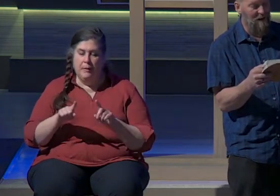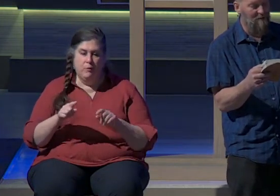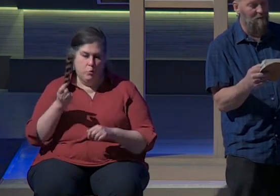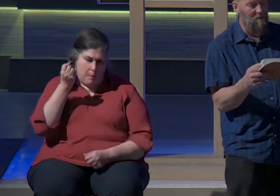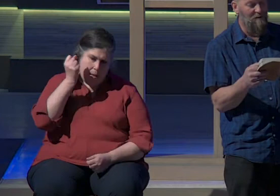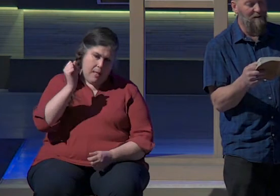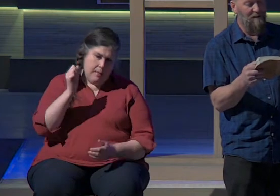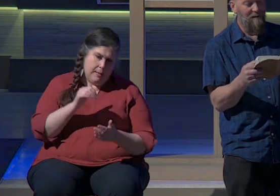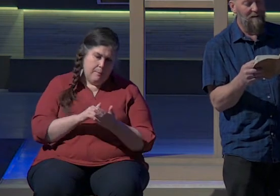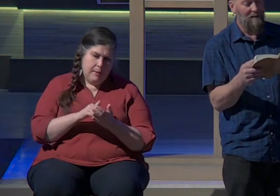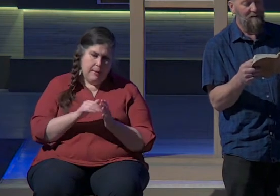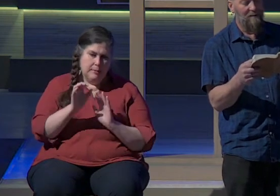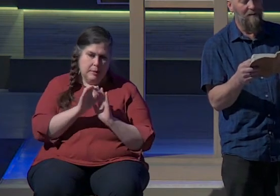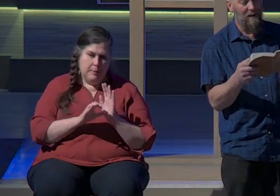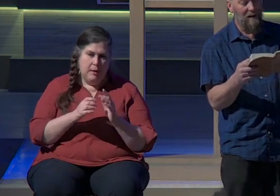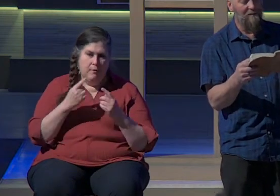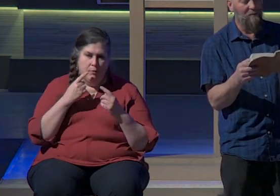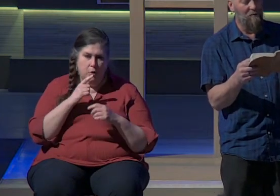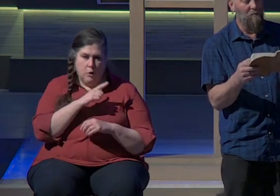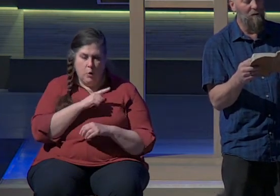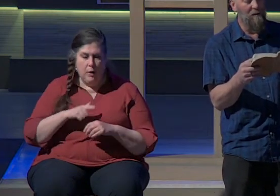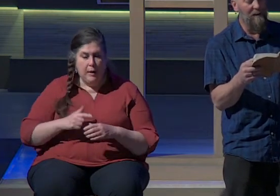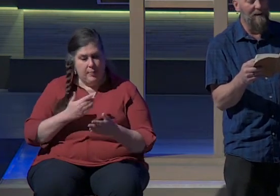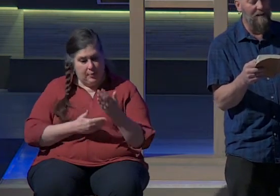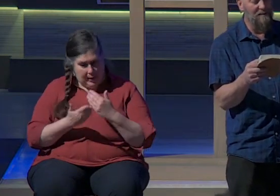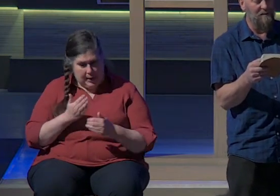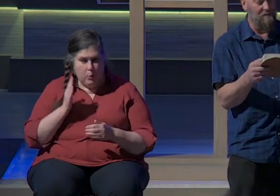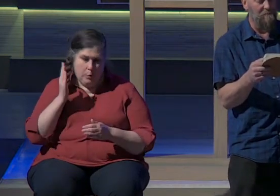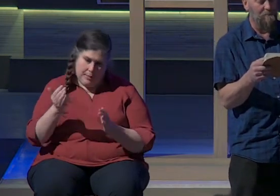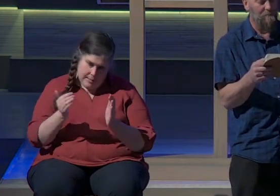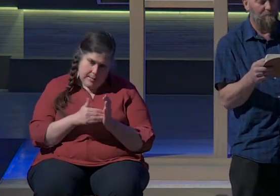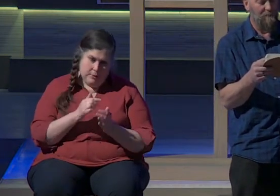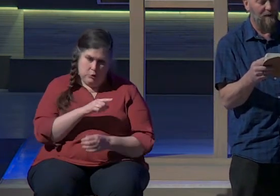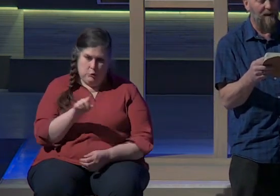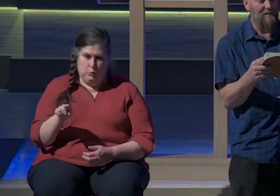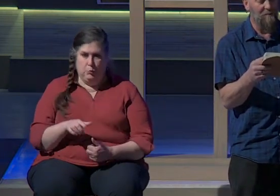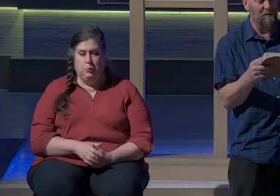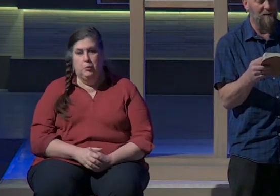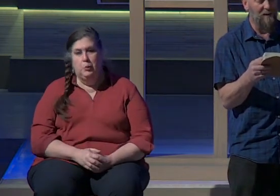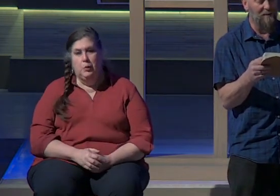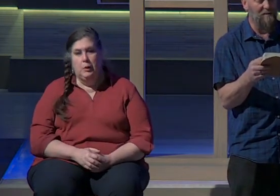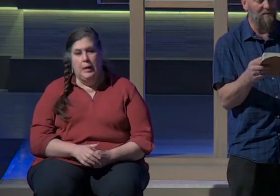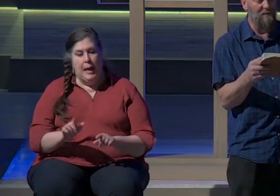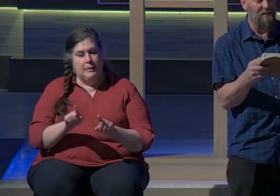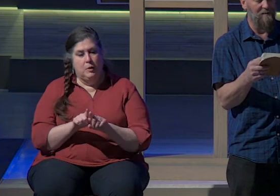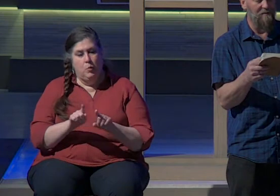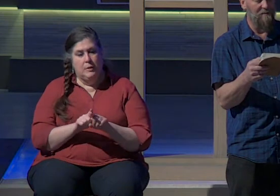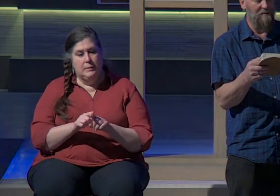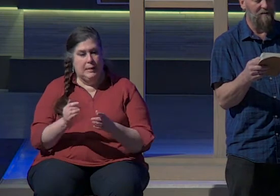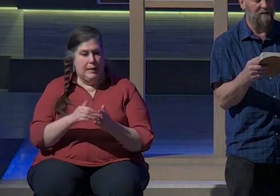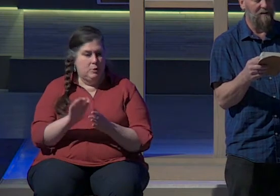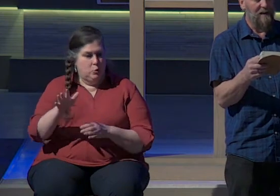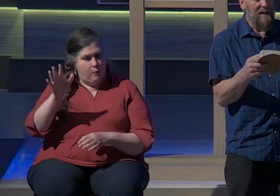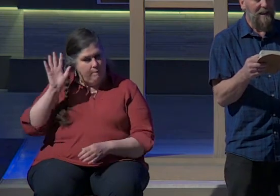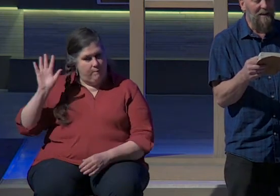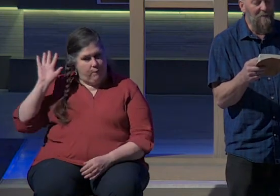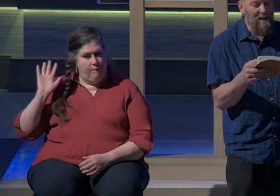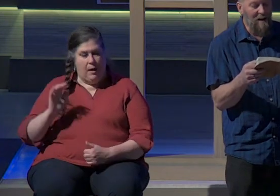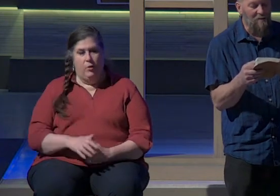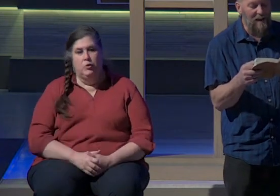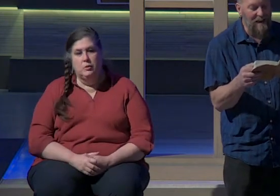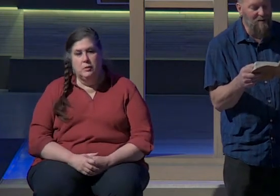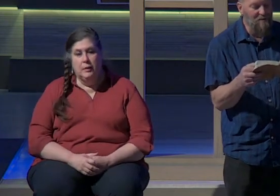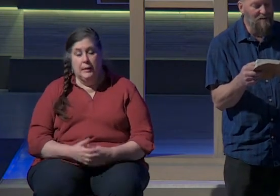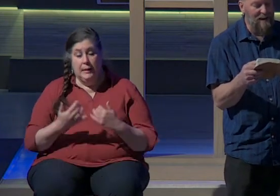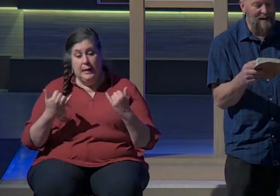the command of the Lord, then the hand of the Lord will be against you, as it was against your fathers. Even